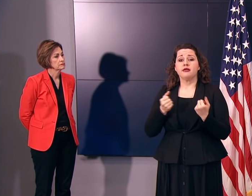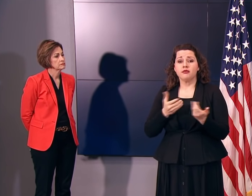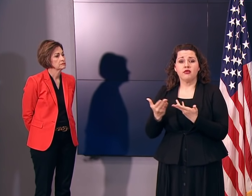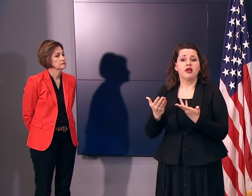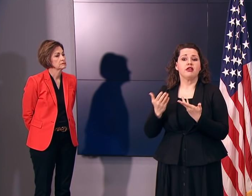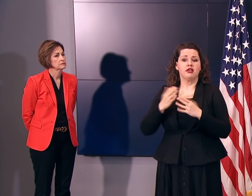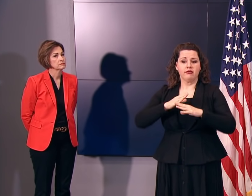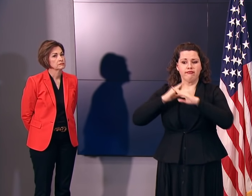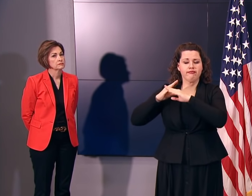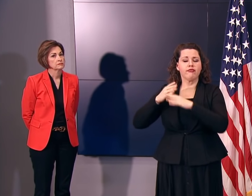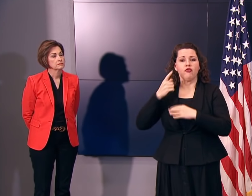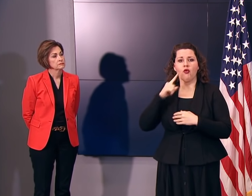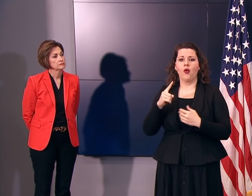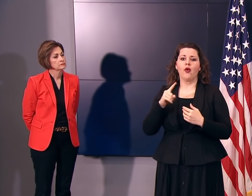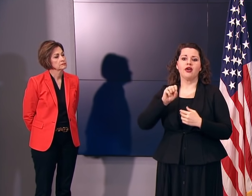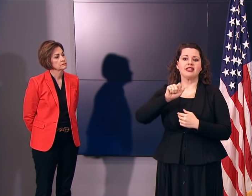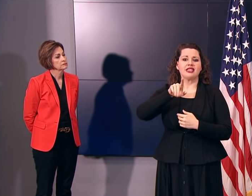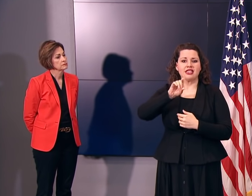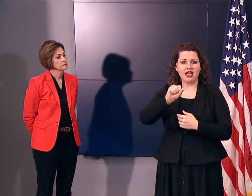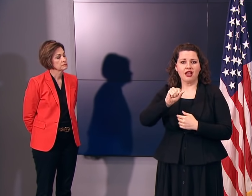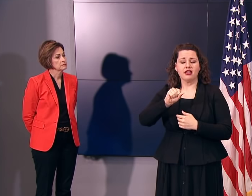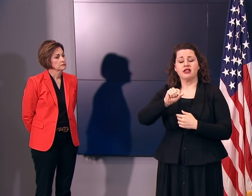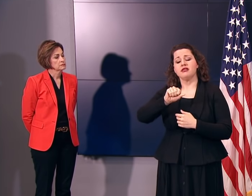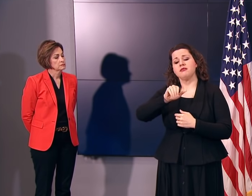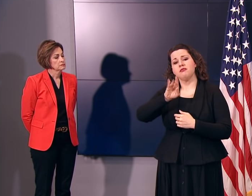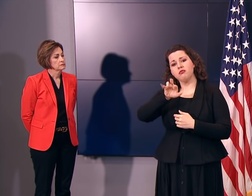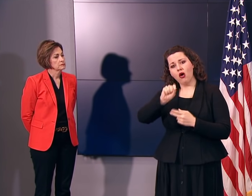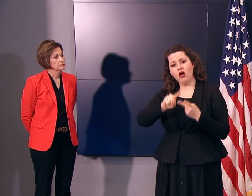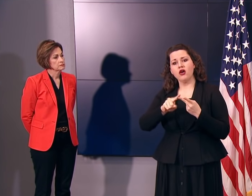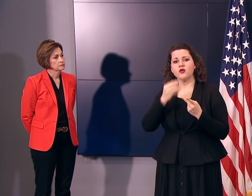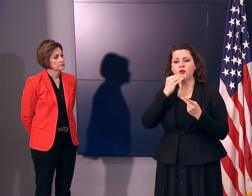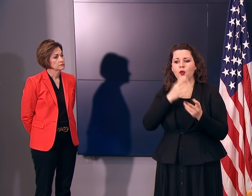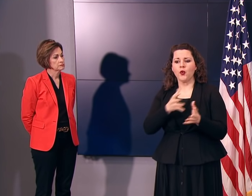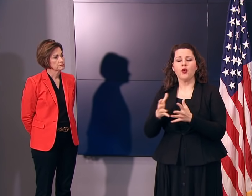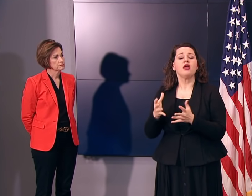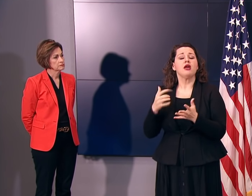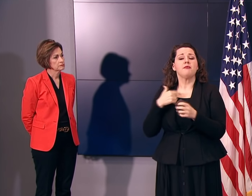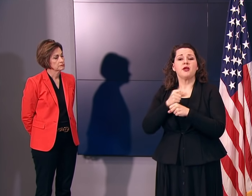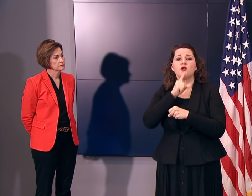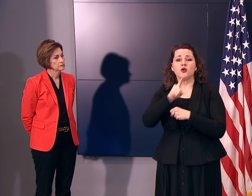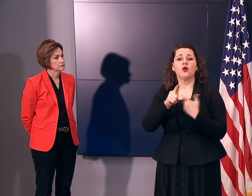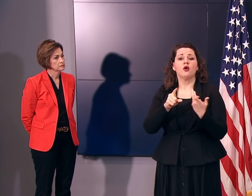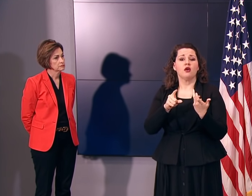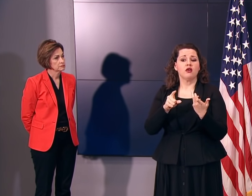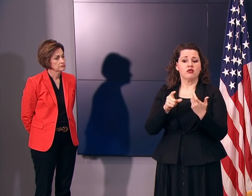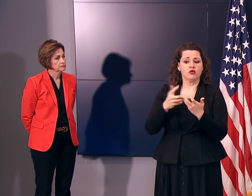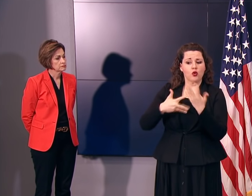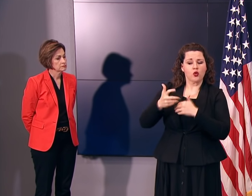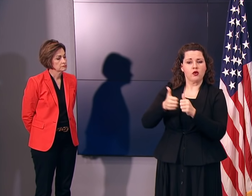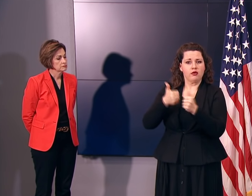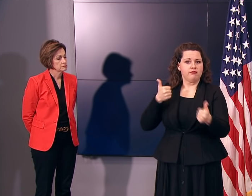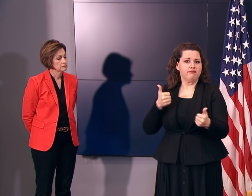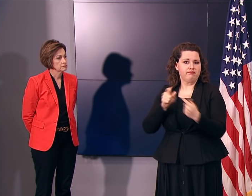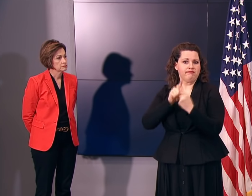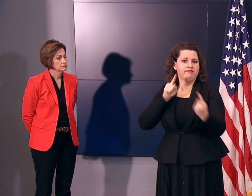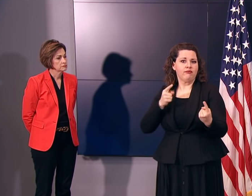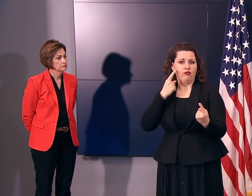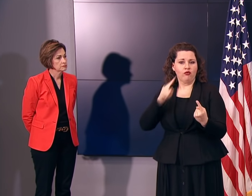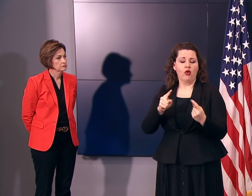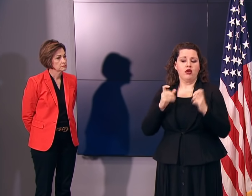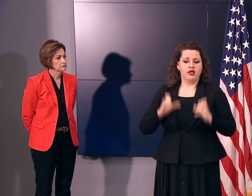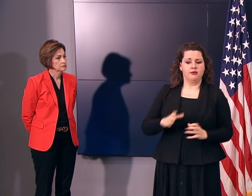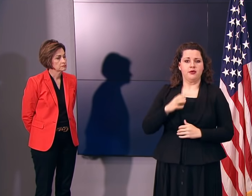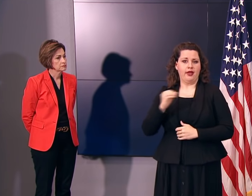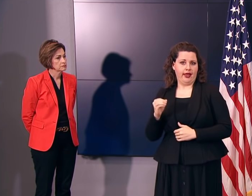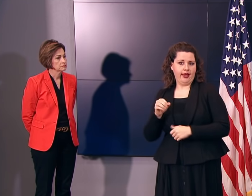and salad bars, implement reasonable measures to ensure social distancing of employees and customers. The Iowa